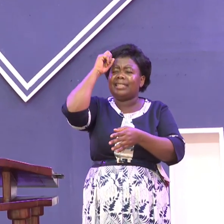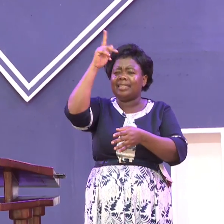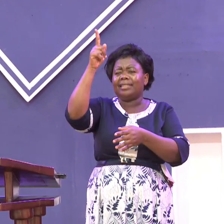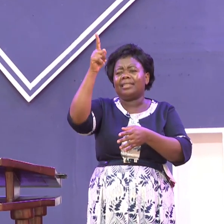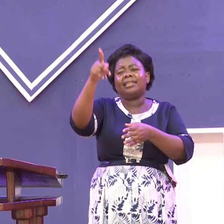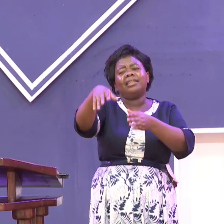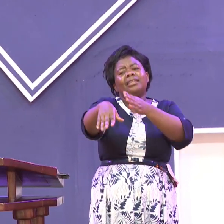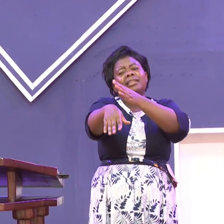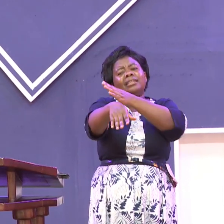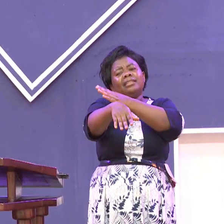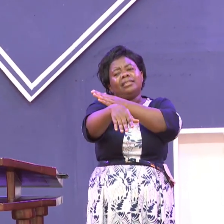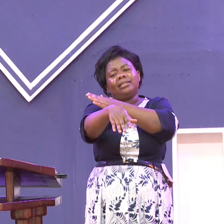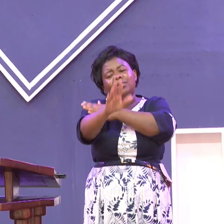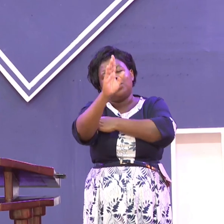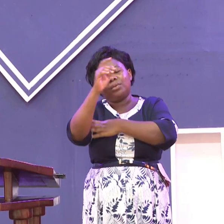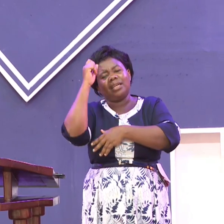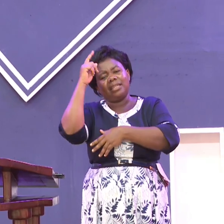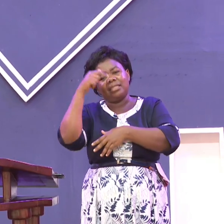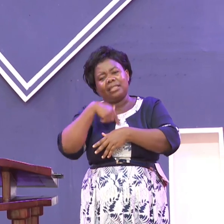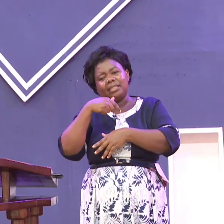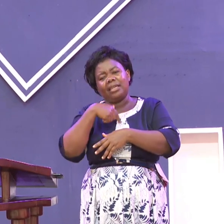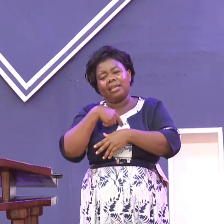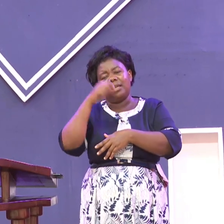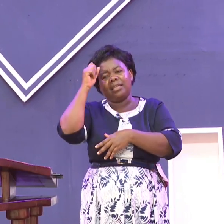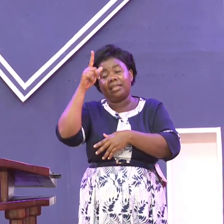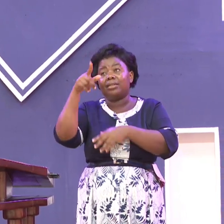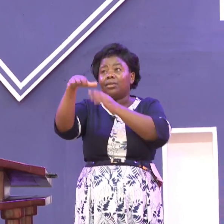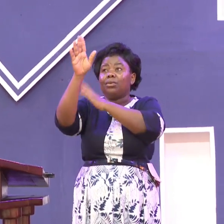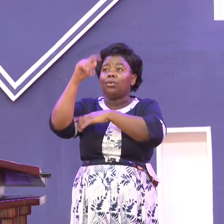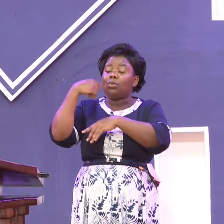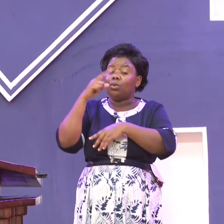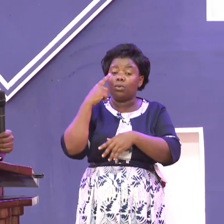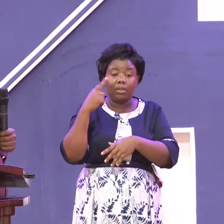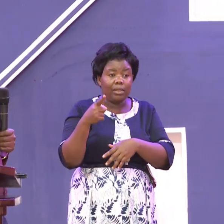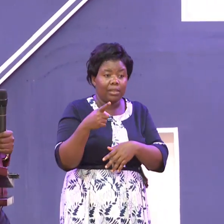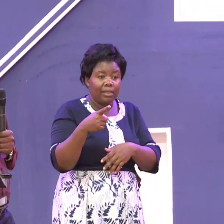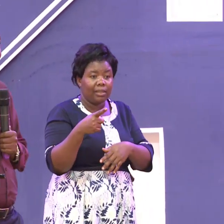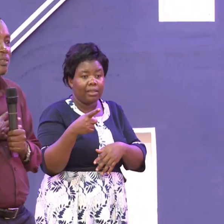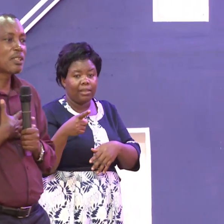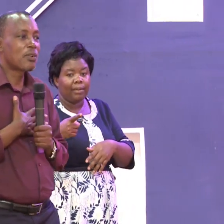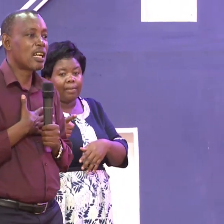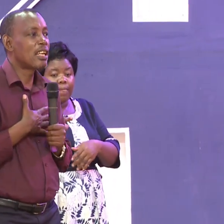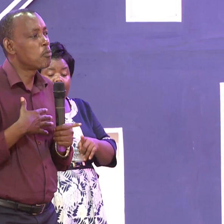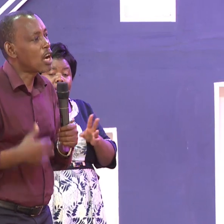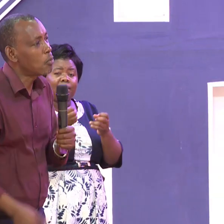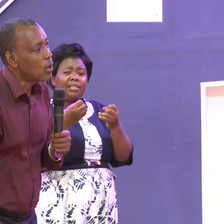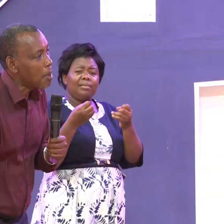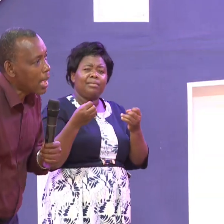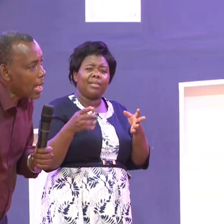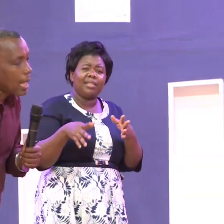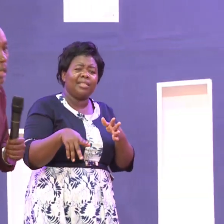And she was like, you are a God who really sees. But do